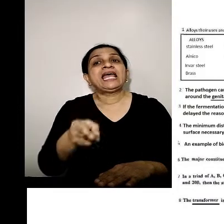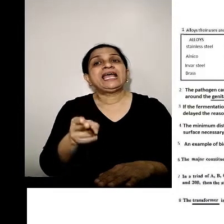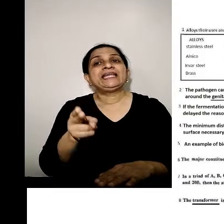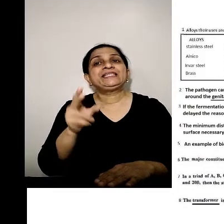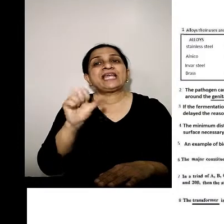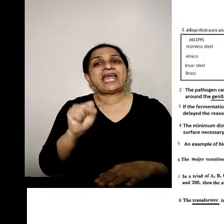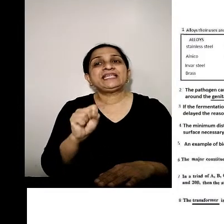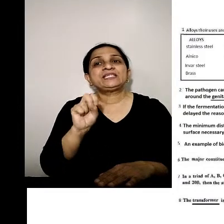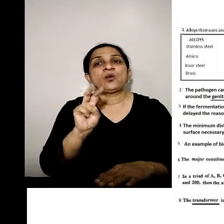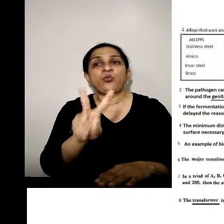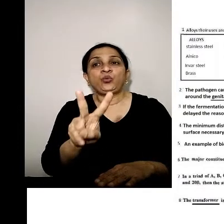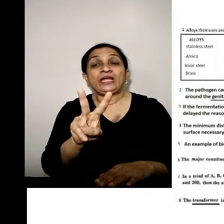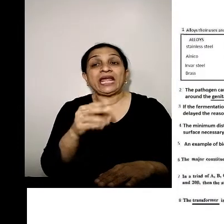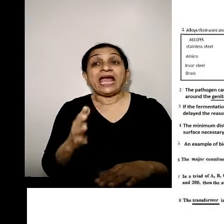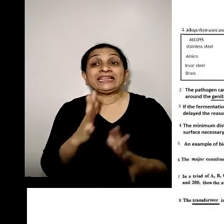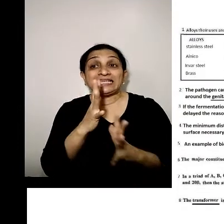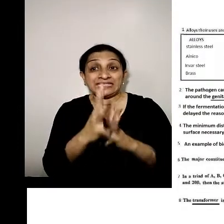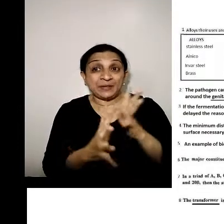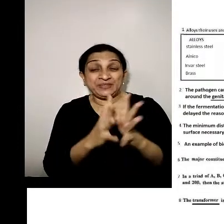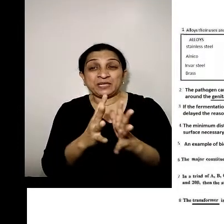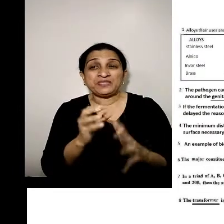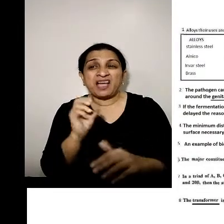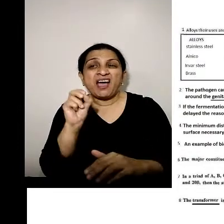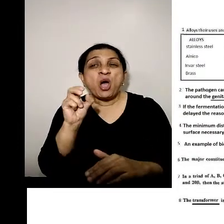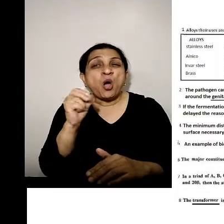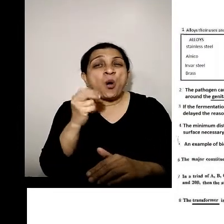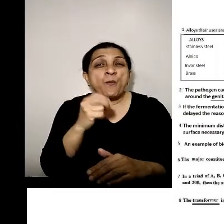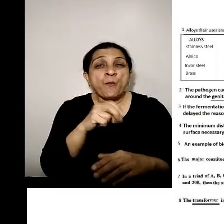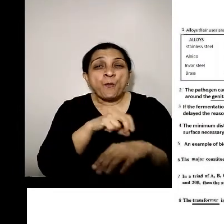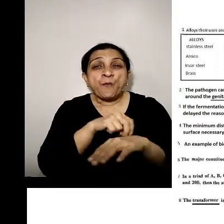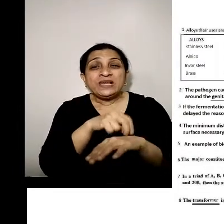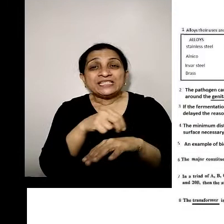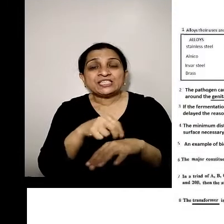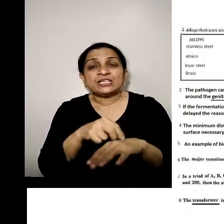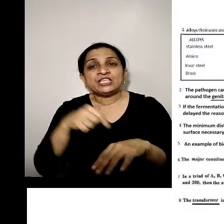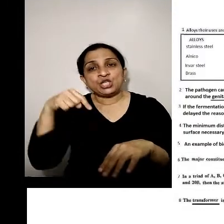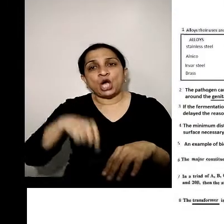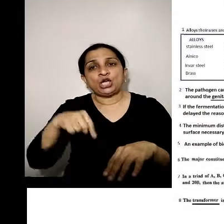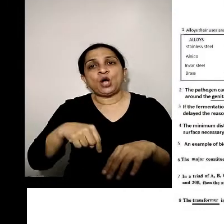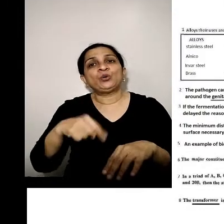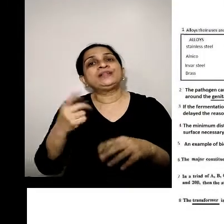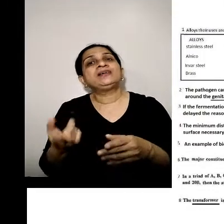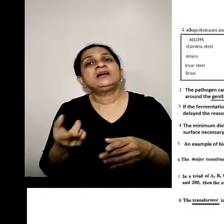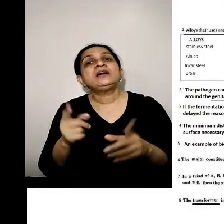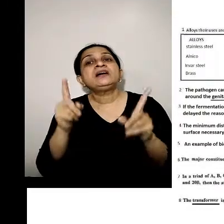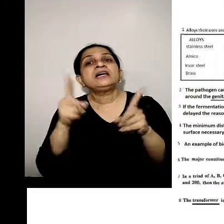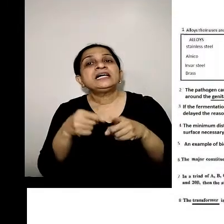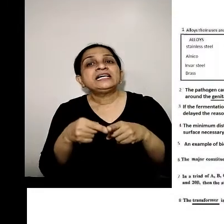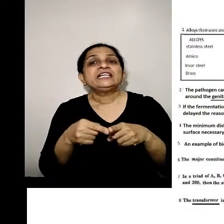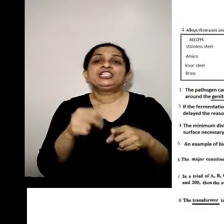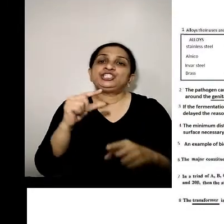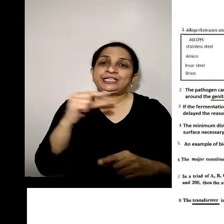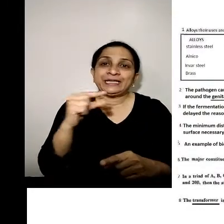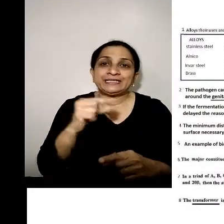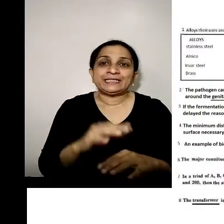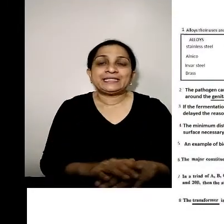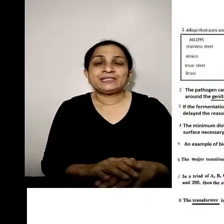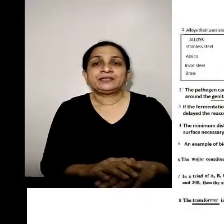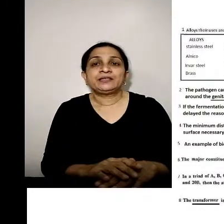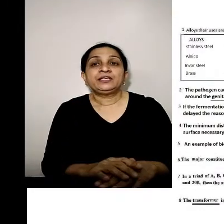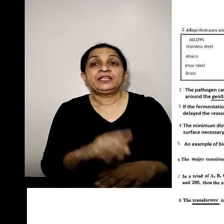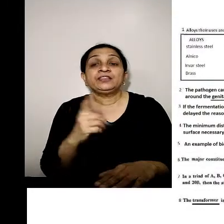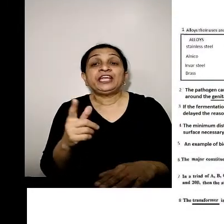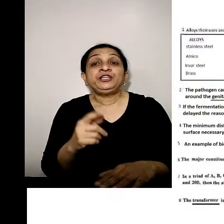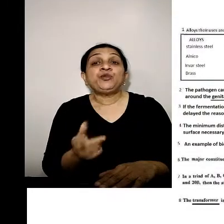is HSV and the symptoms are blisters around the